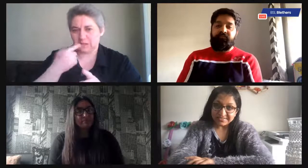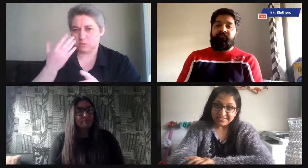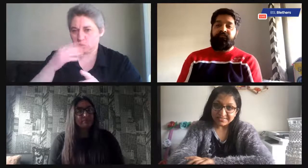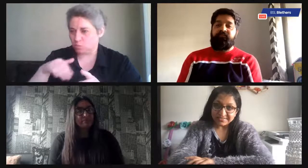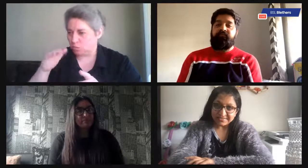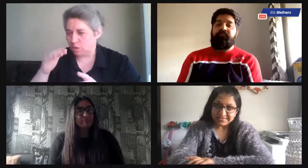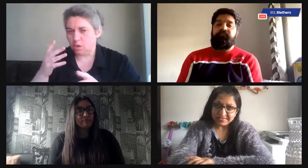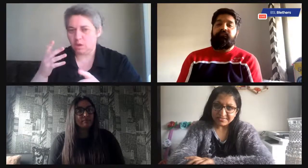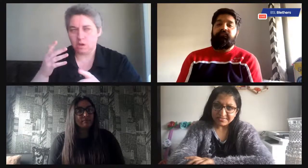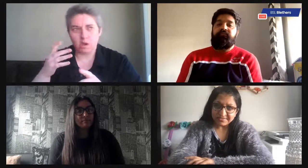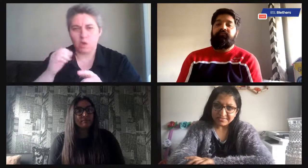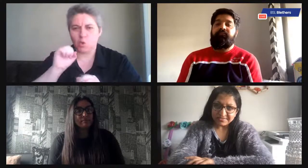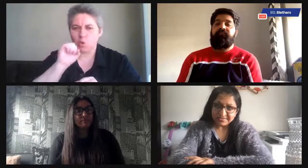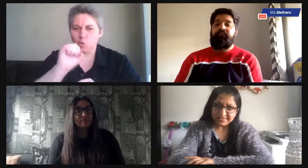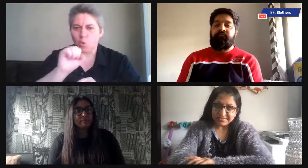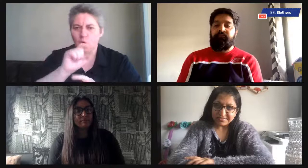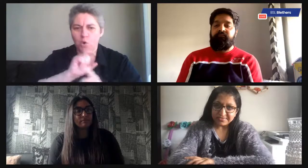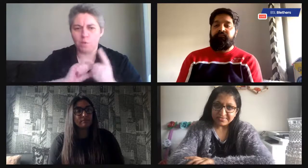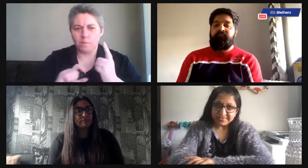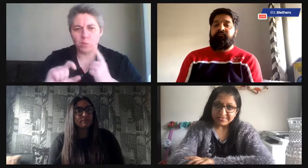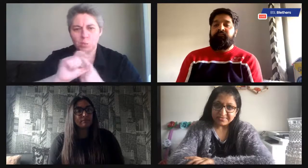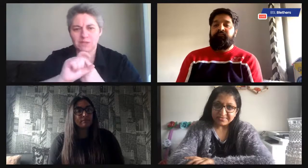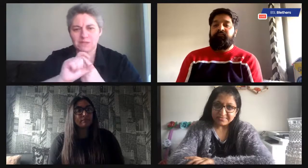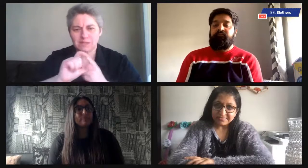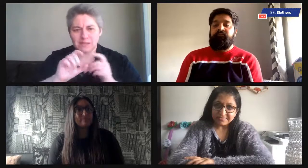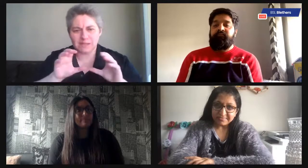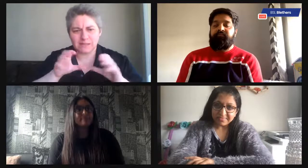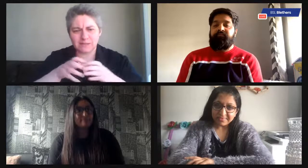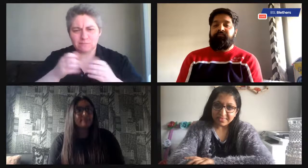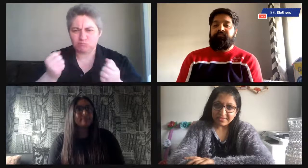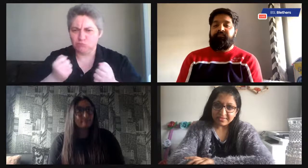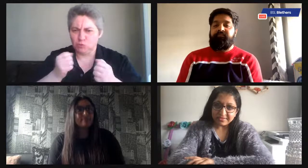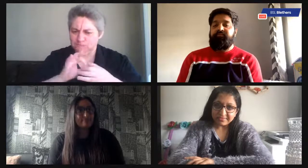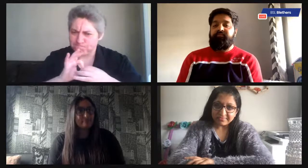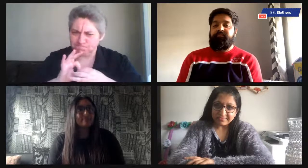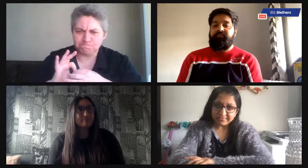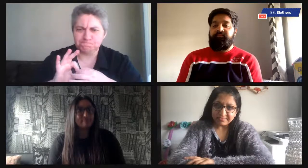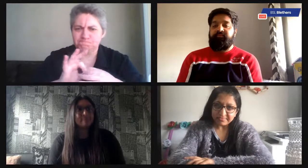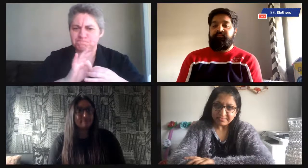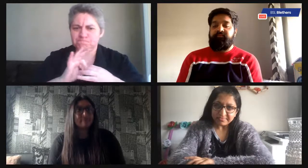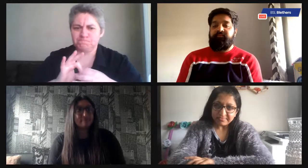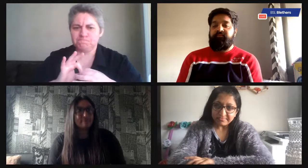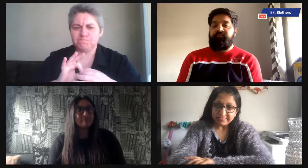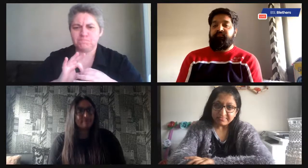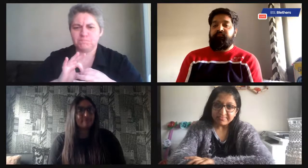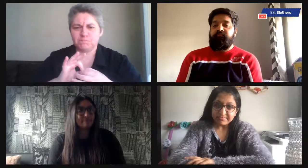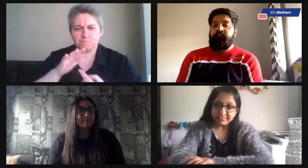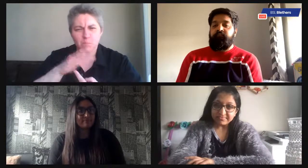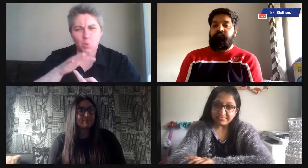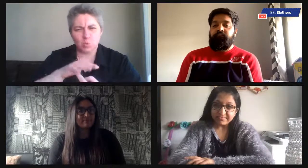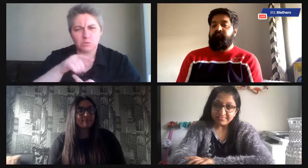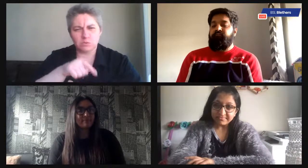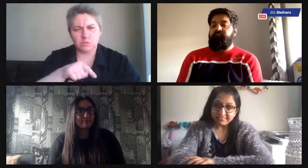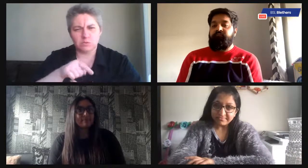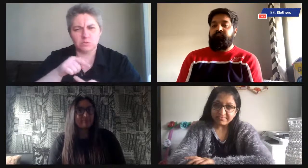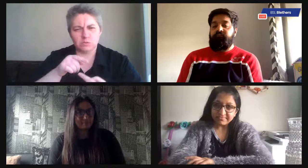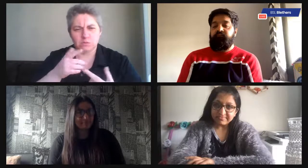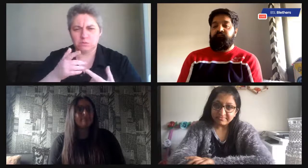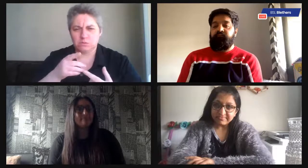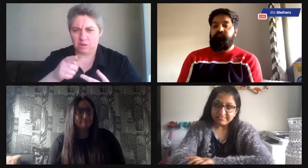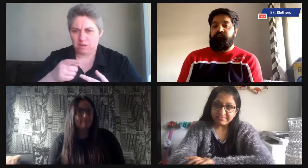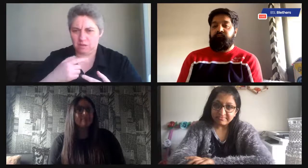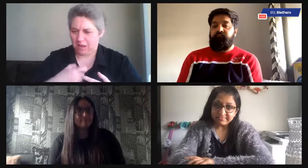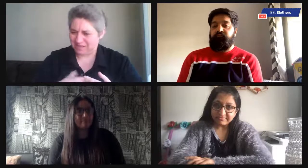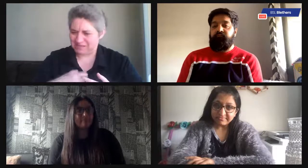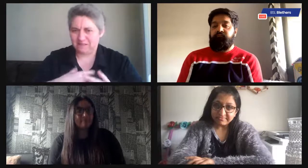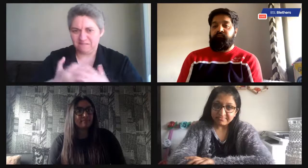I really just think that, from children from at school, you've still got that rich community and that